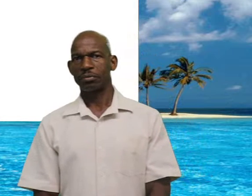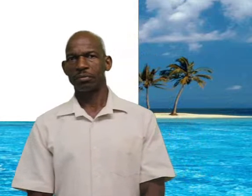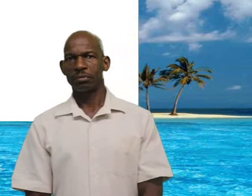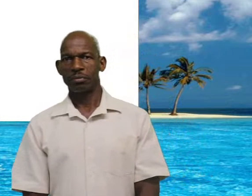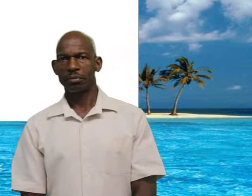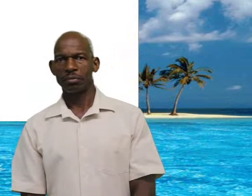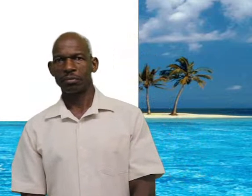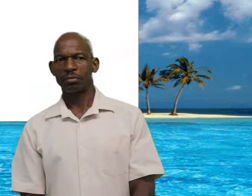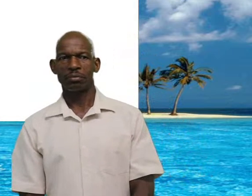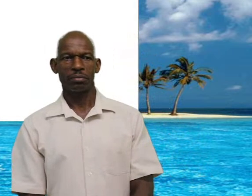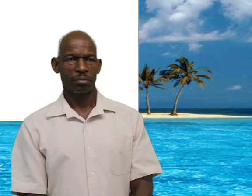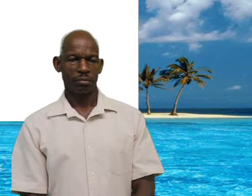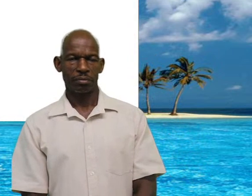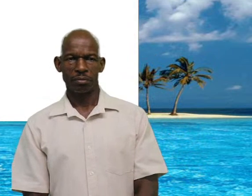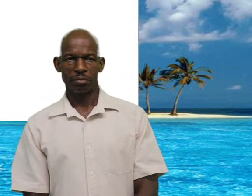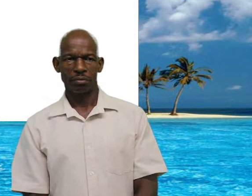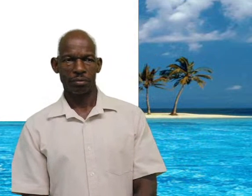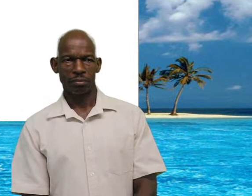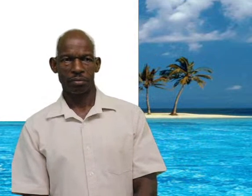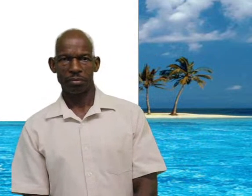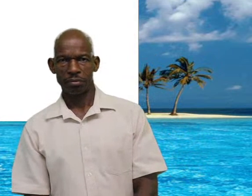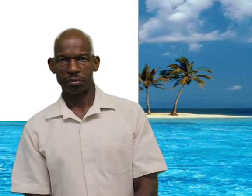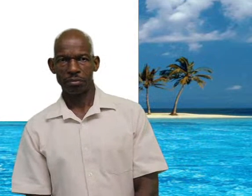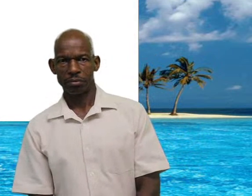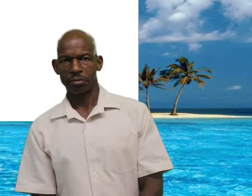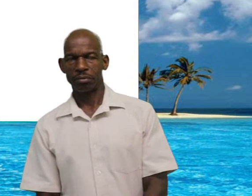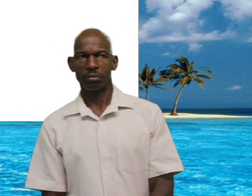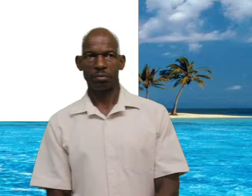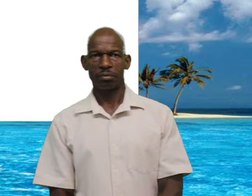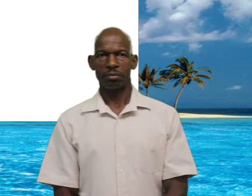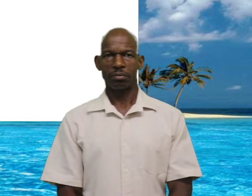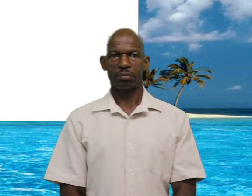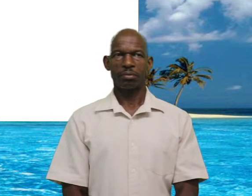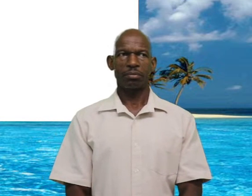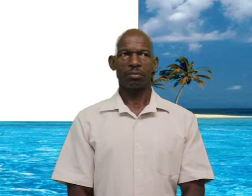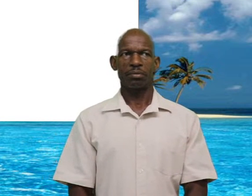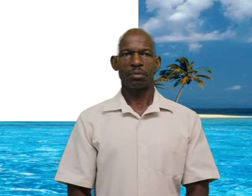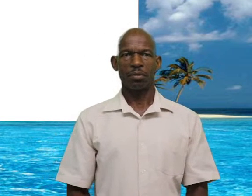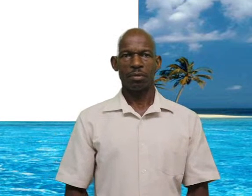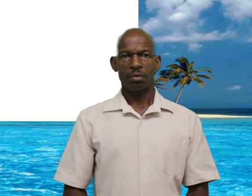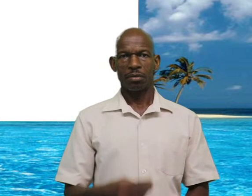Okay? I'm giving you 2 minutes to write the answer.